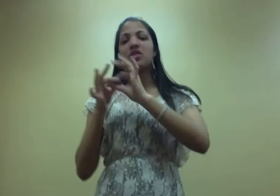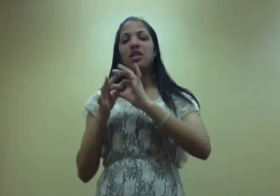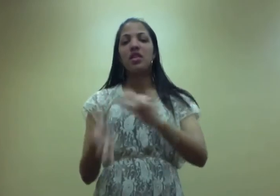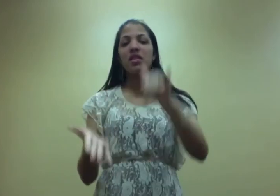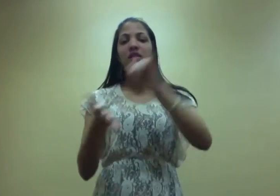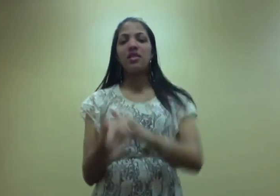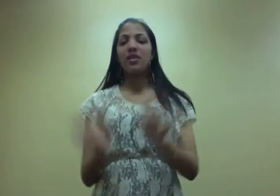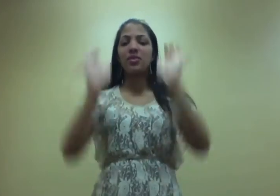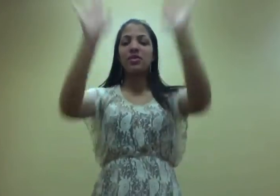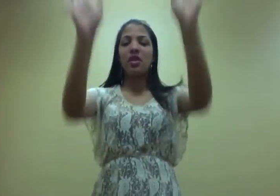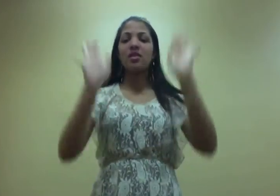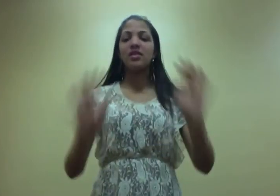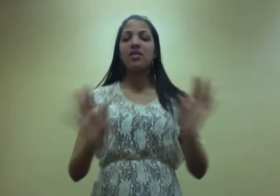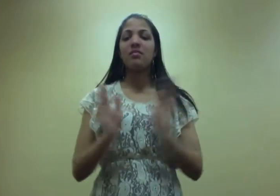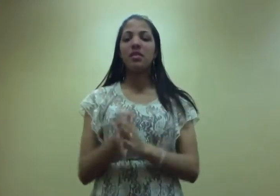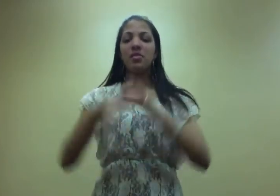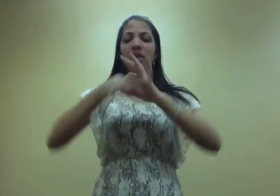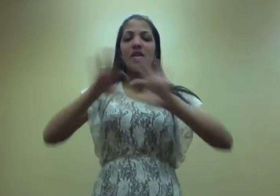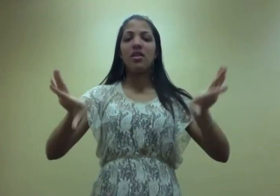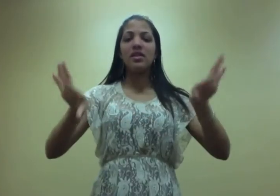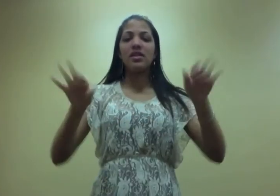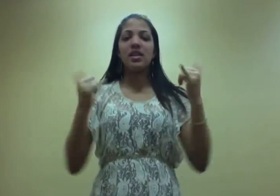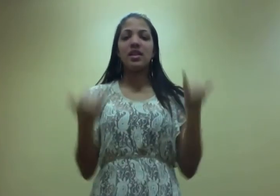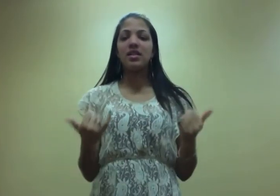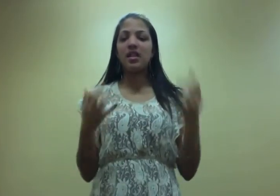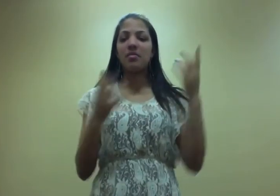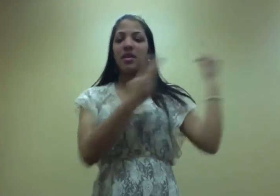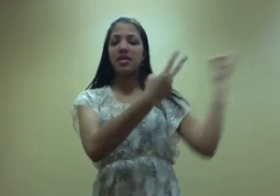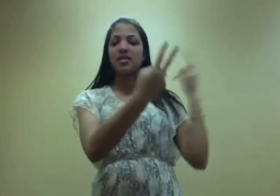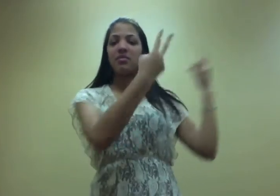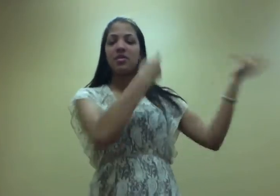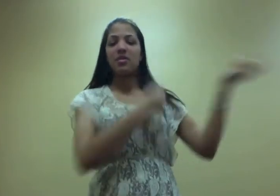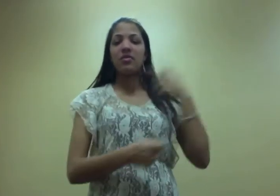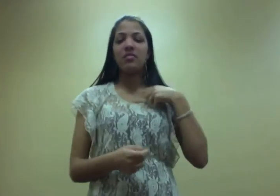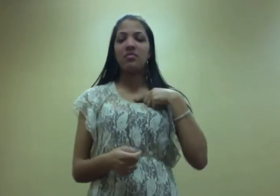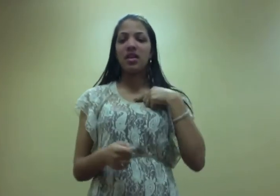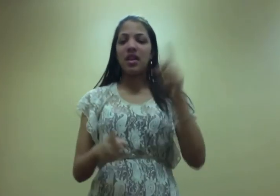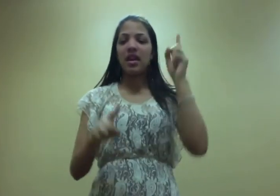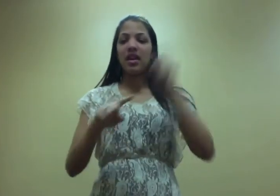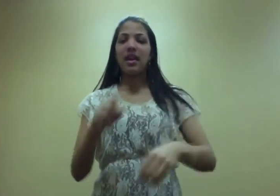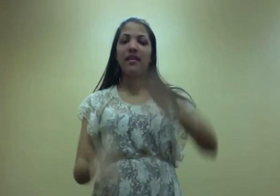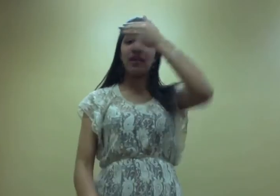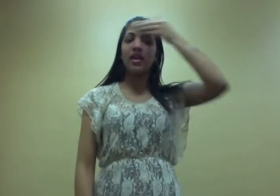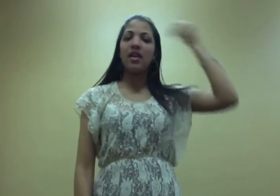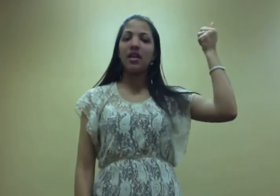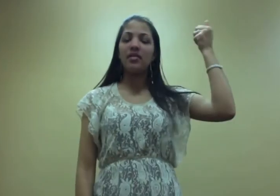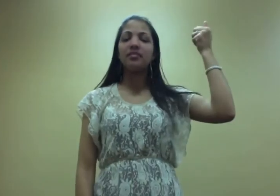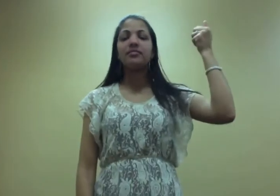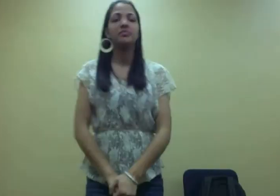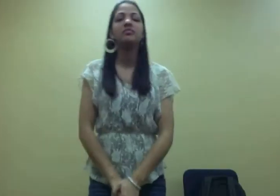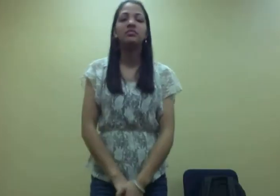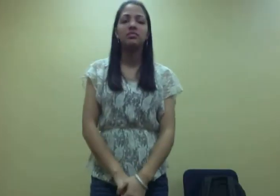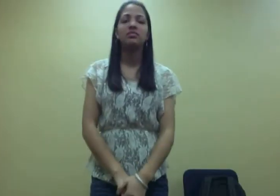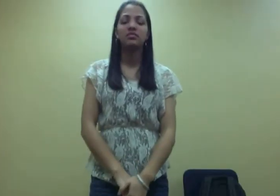shared. It was awesome, but we lost it. It's not possible for me not to care.